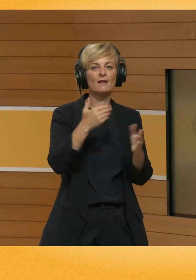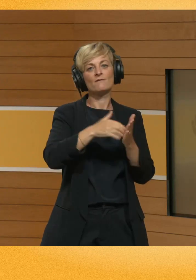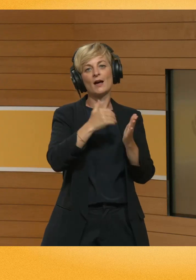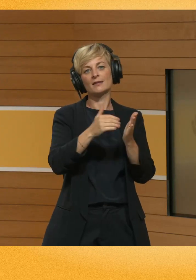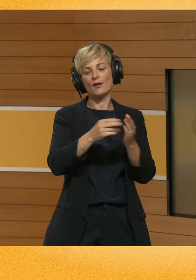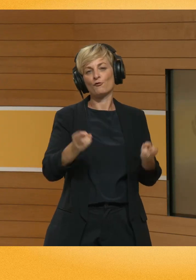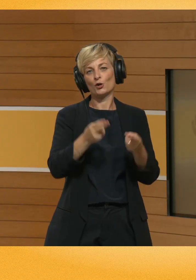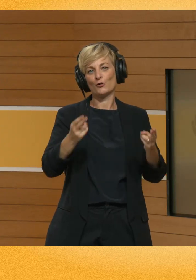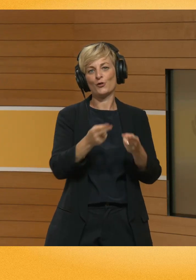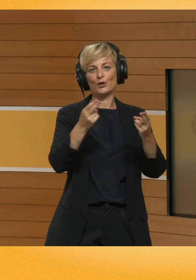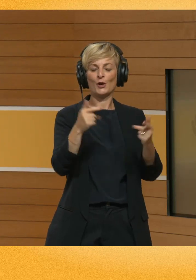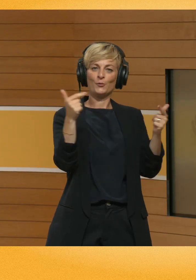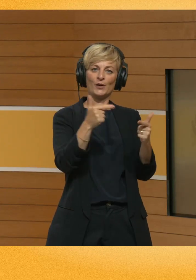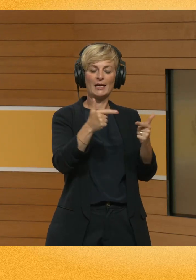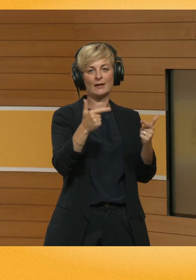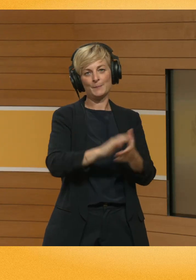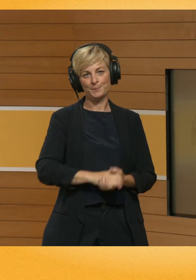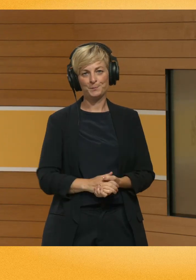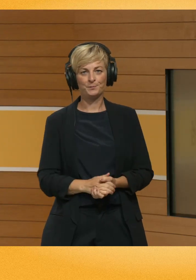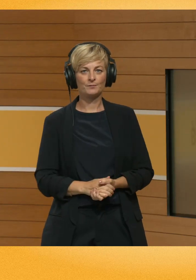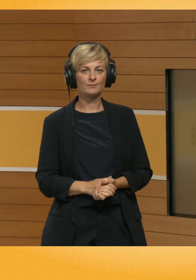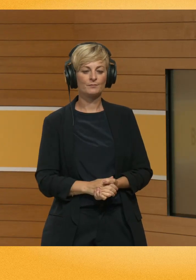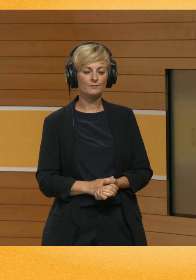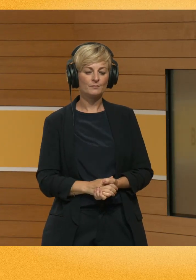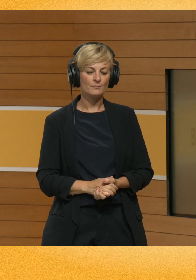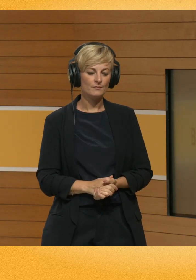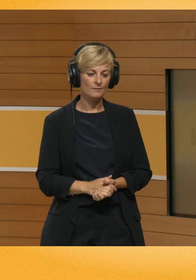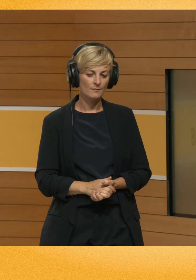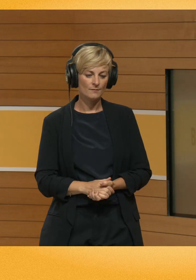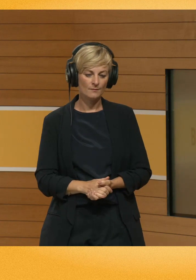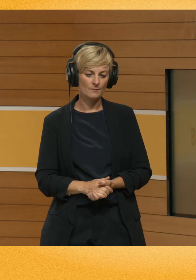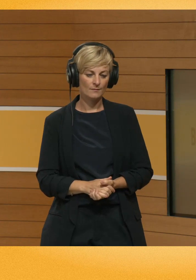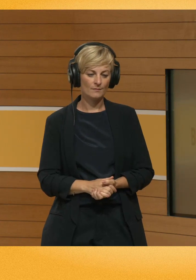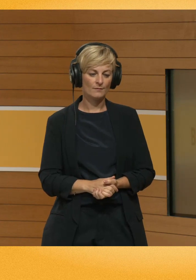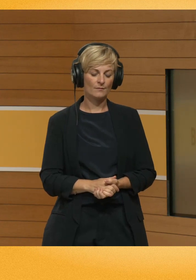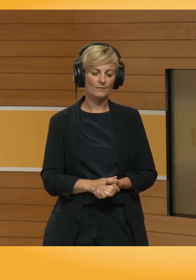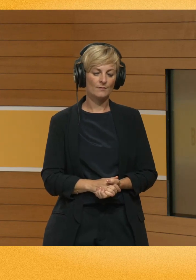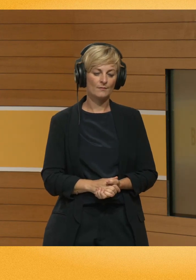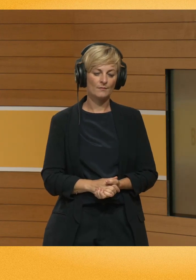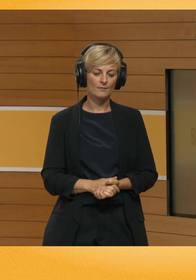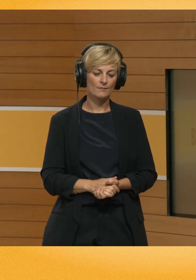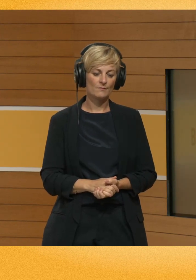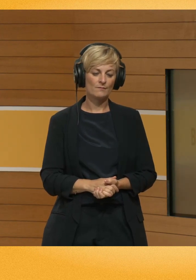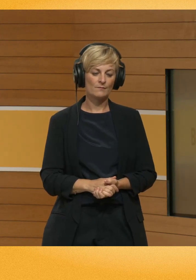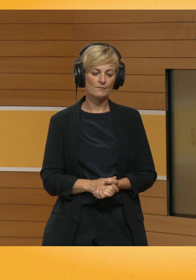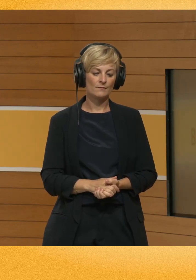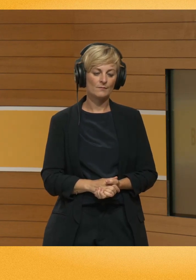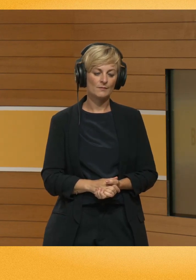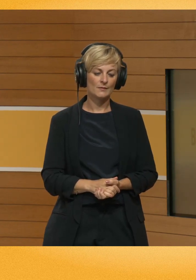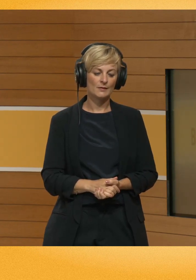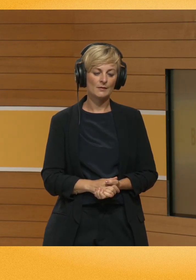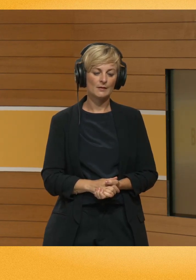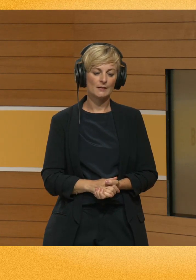So with this 40 years of history, one can say, the Magnet concept has a huge tradition in the American